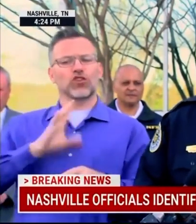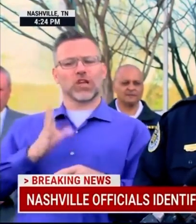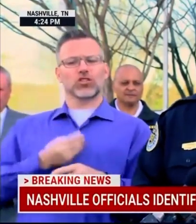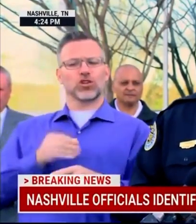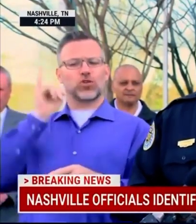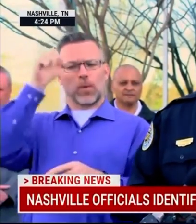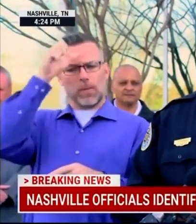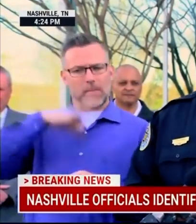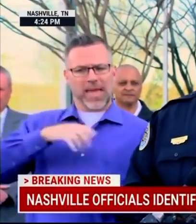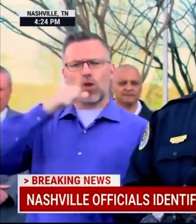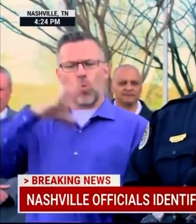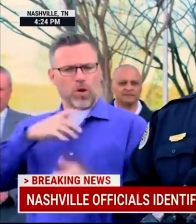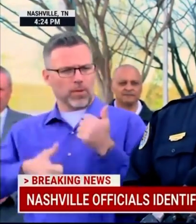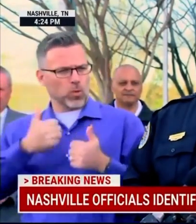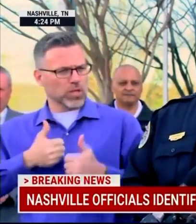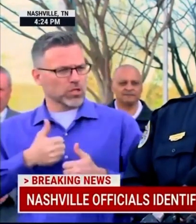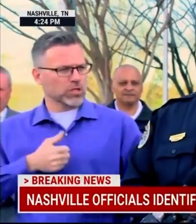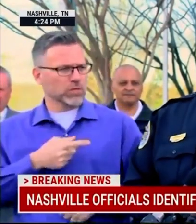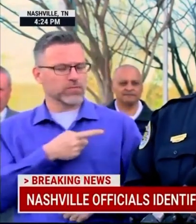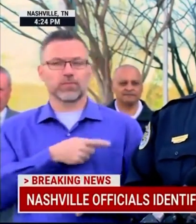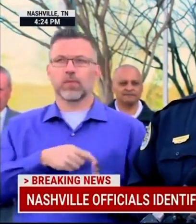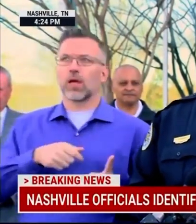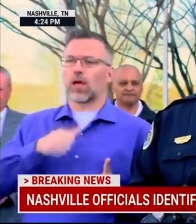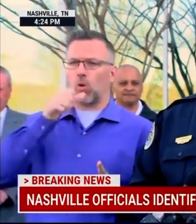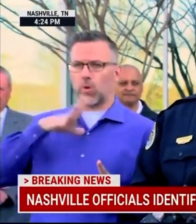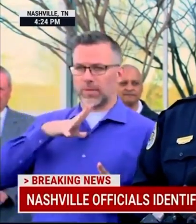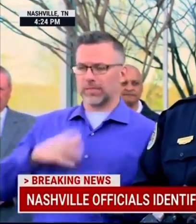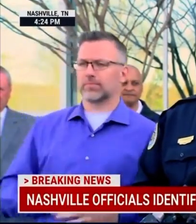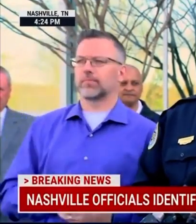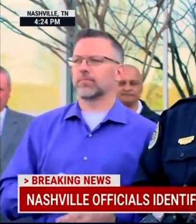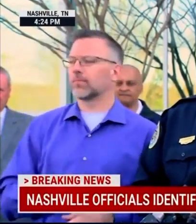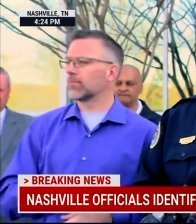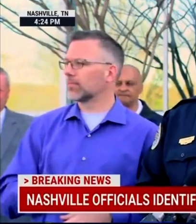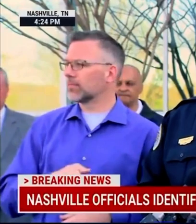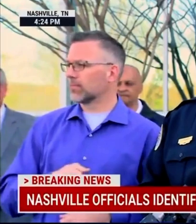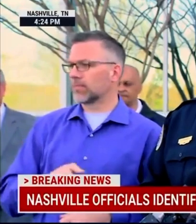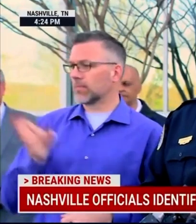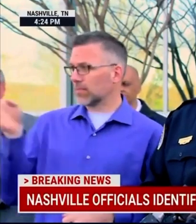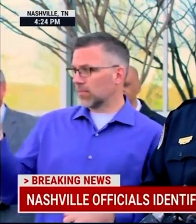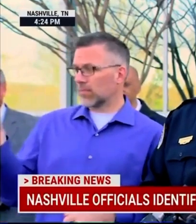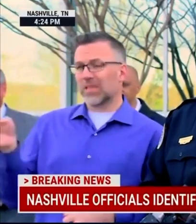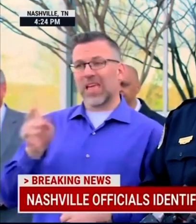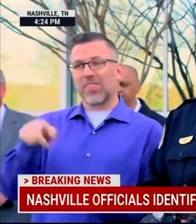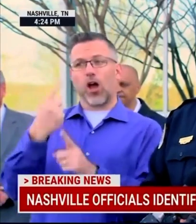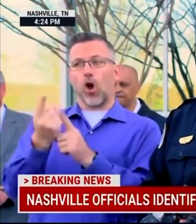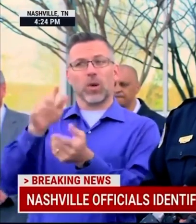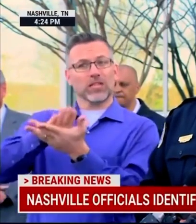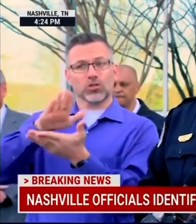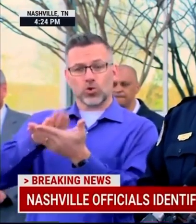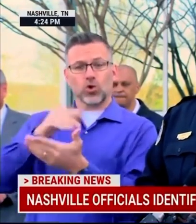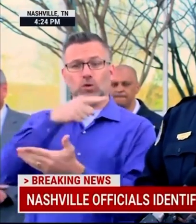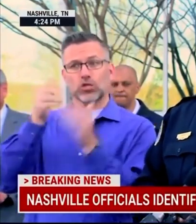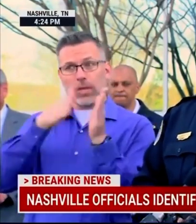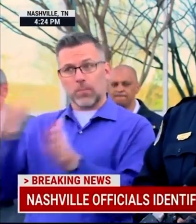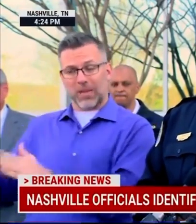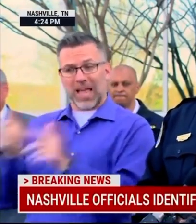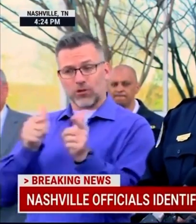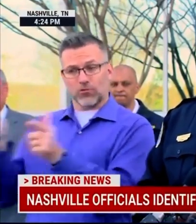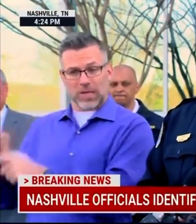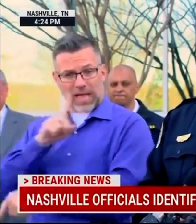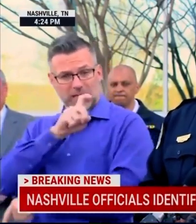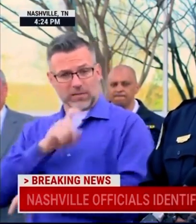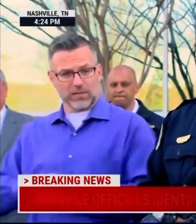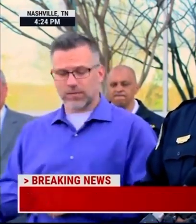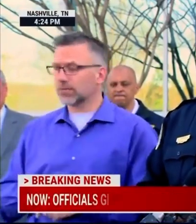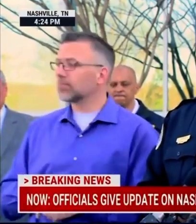or woman? It's a woman. Was this the only school that was targeted? It was the only